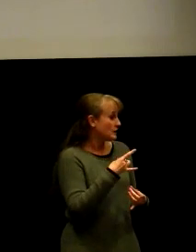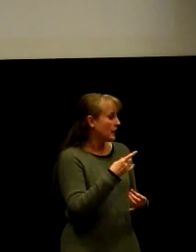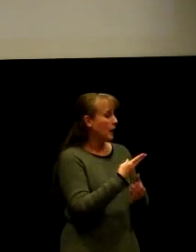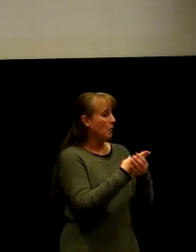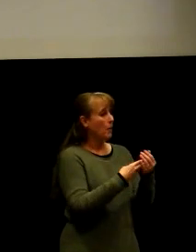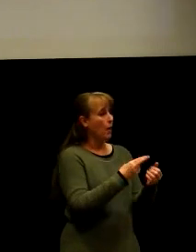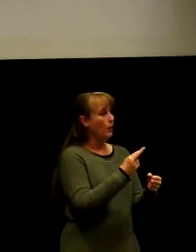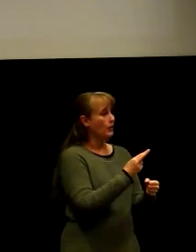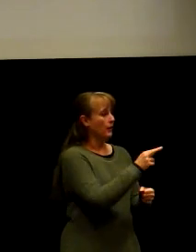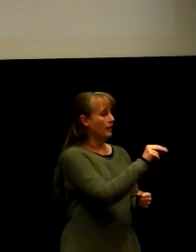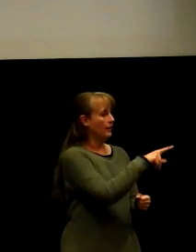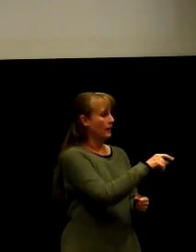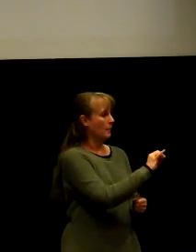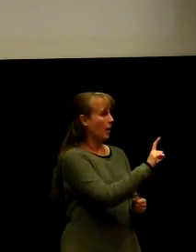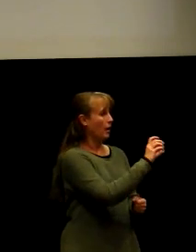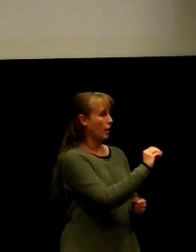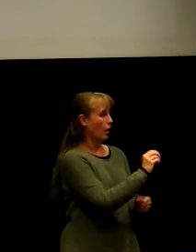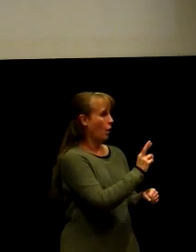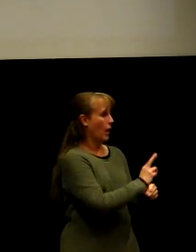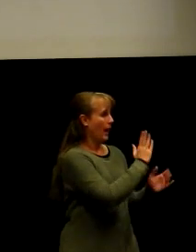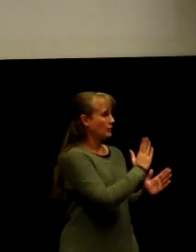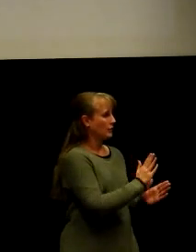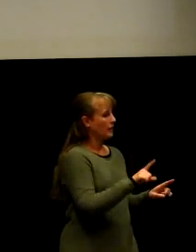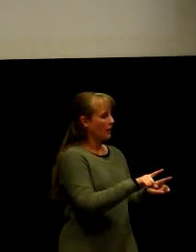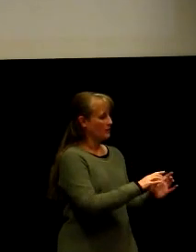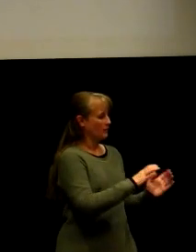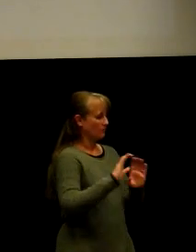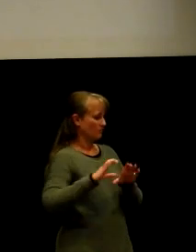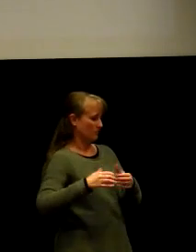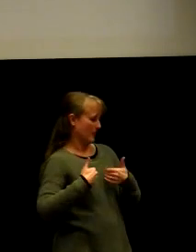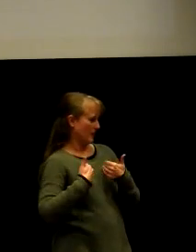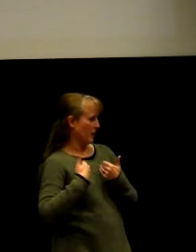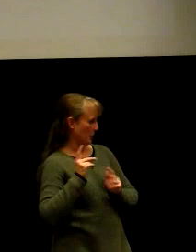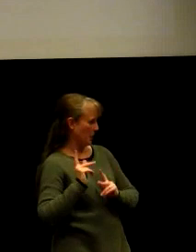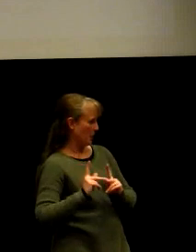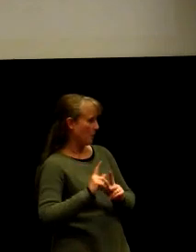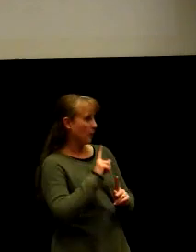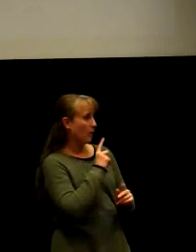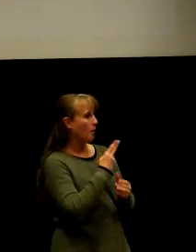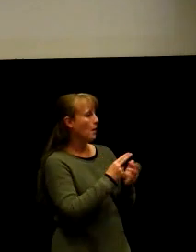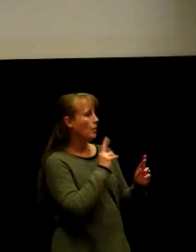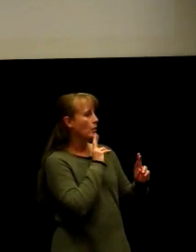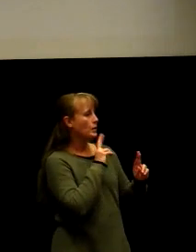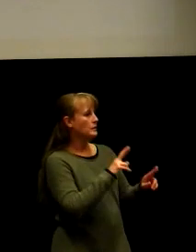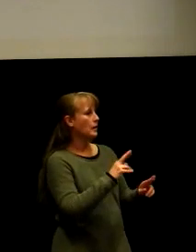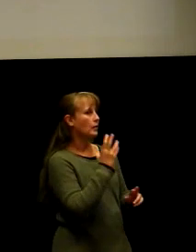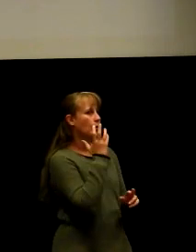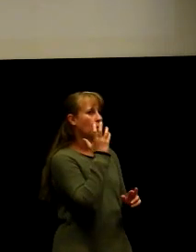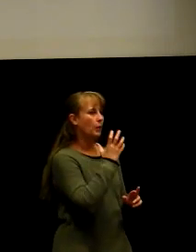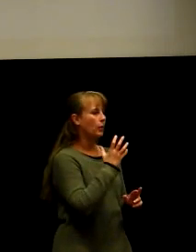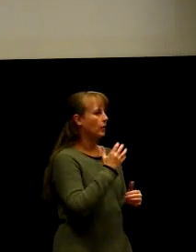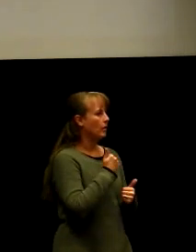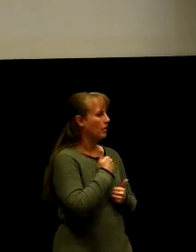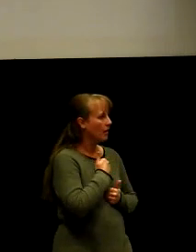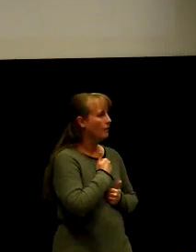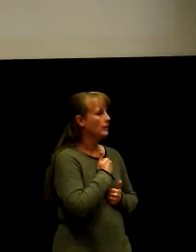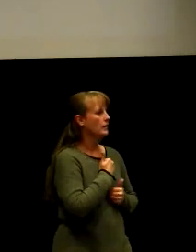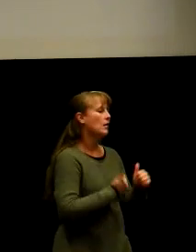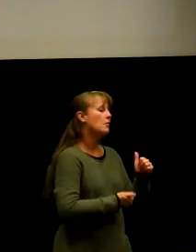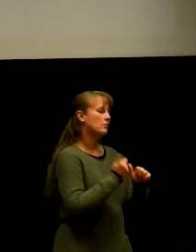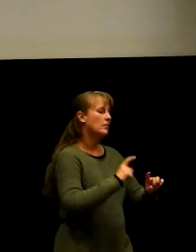Apollo astronauts and younger counterculture crowd responded so well to the film, probably predominantly